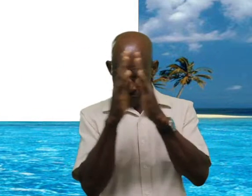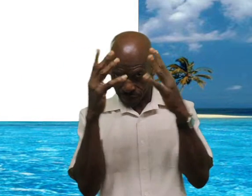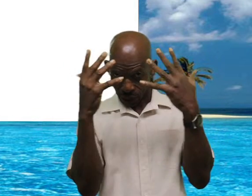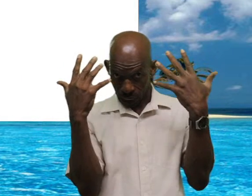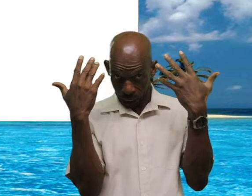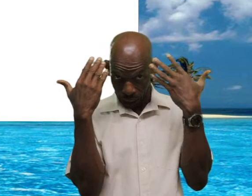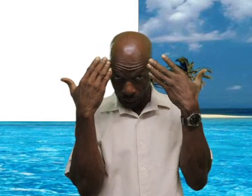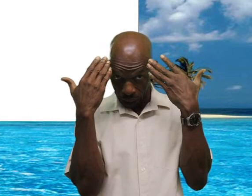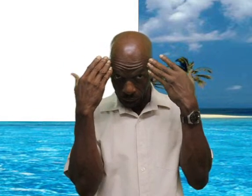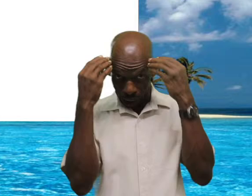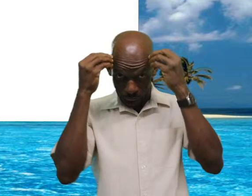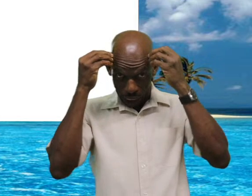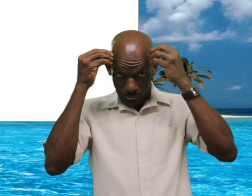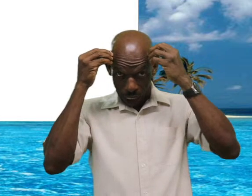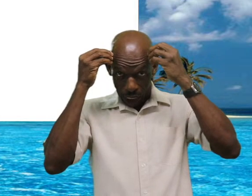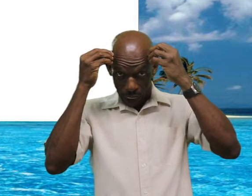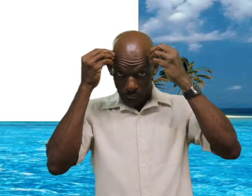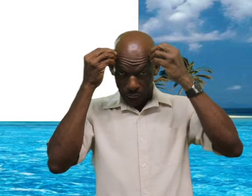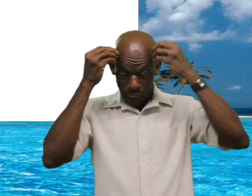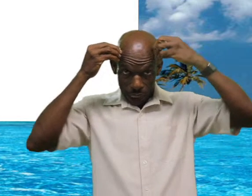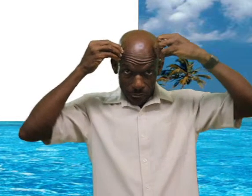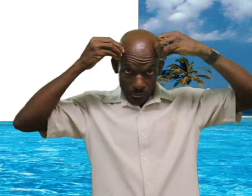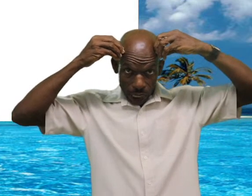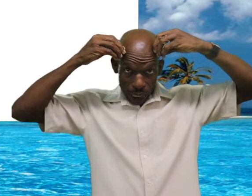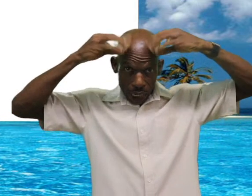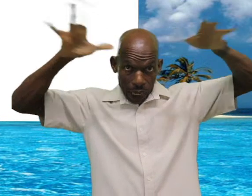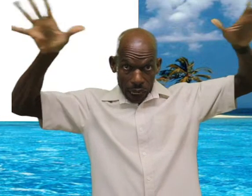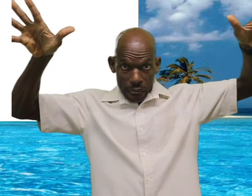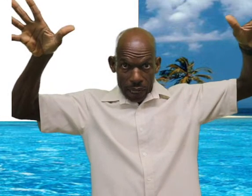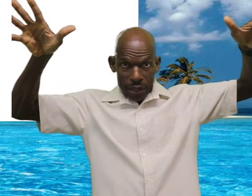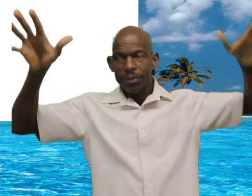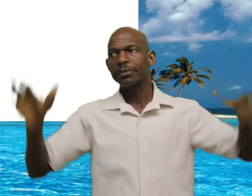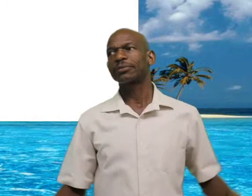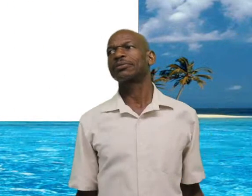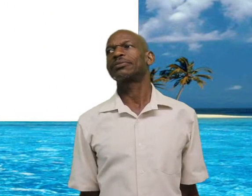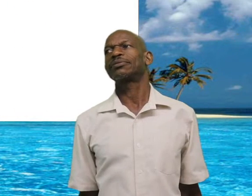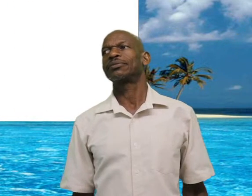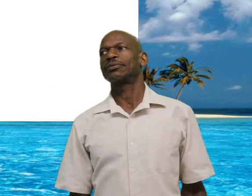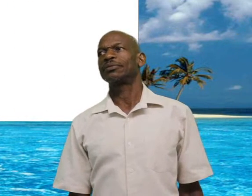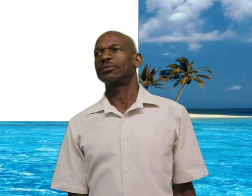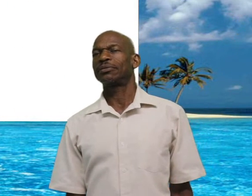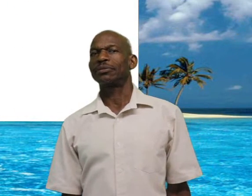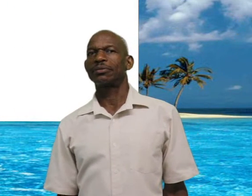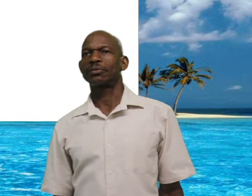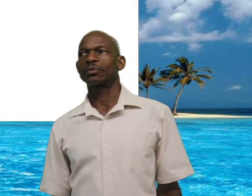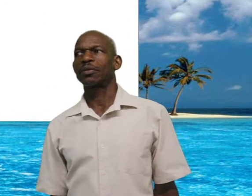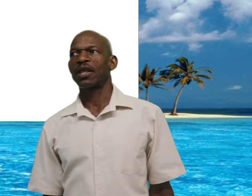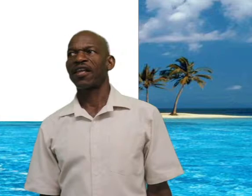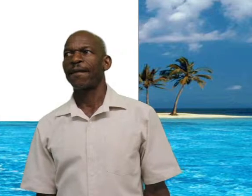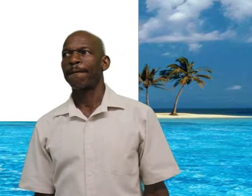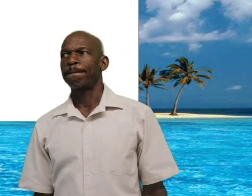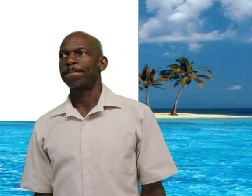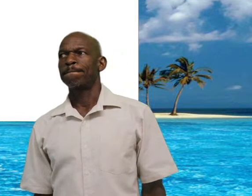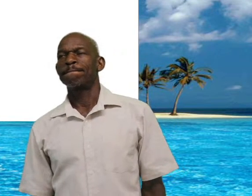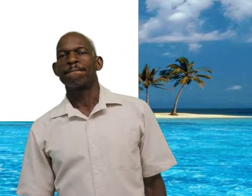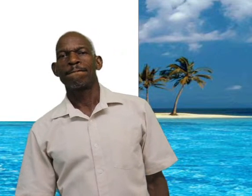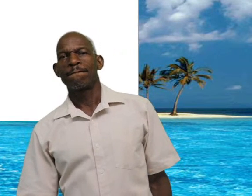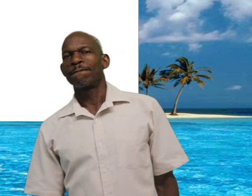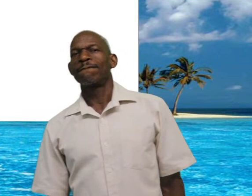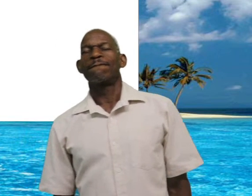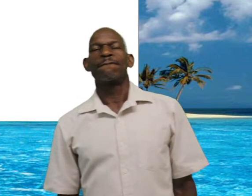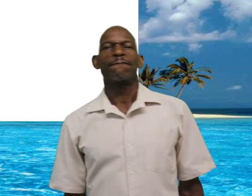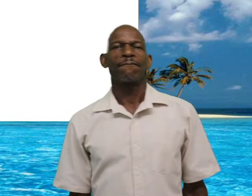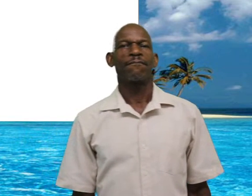All right, this is some of the things I'm going to be testing next week. All right, so let's see which one, if you all could do the others